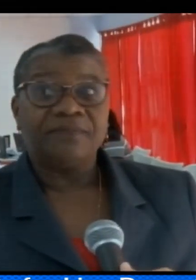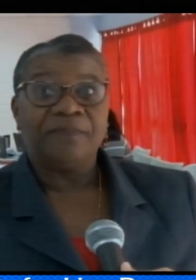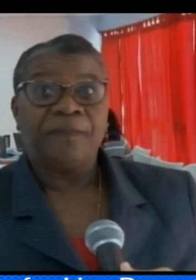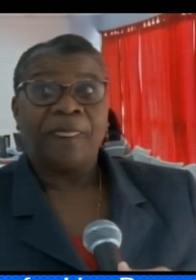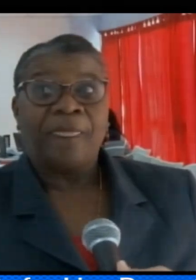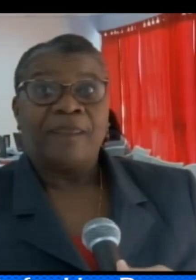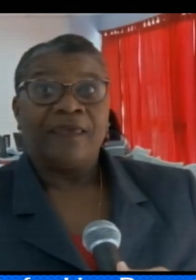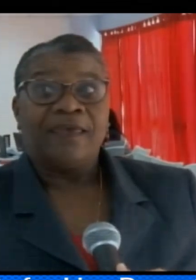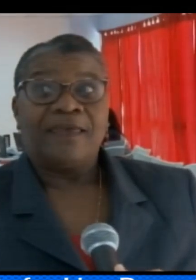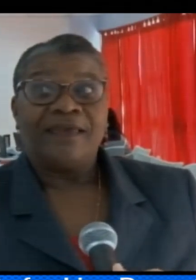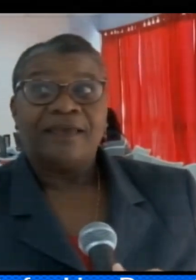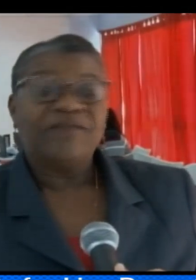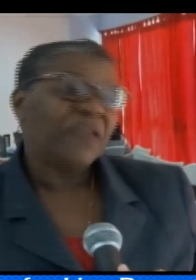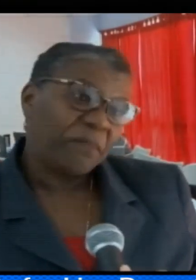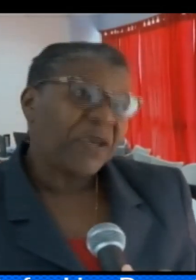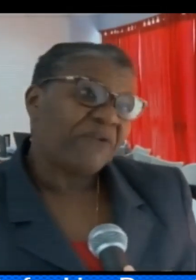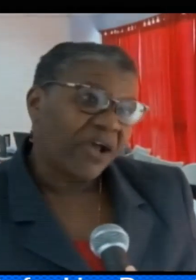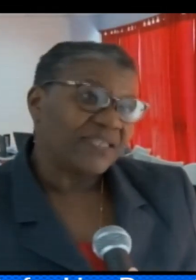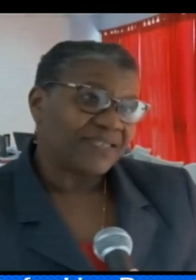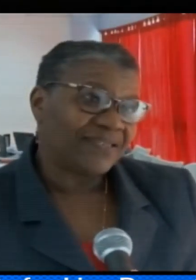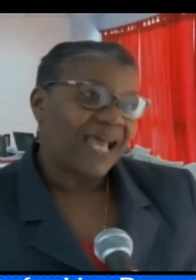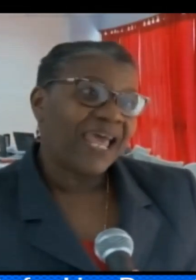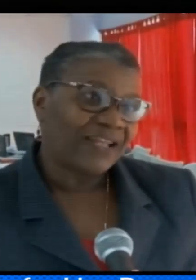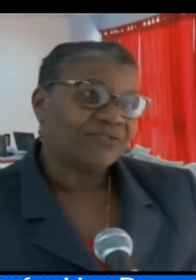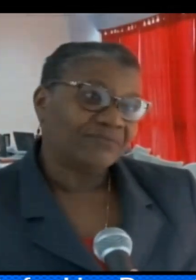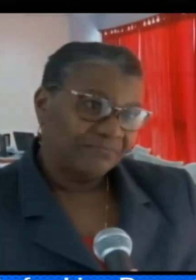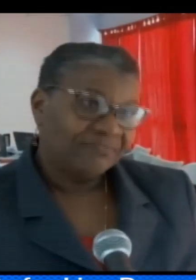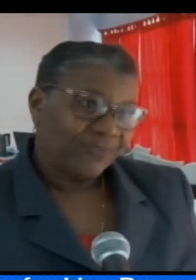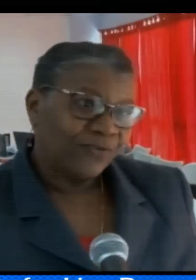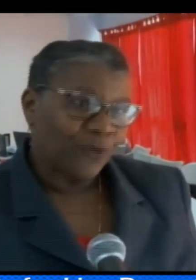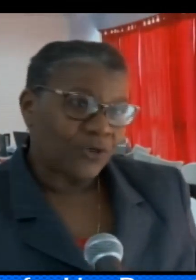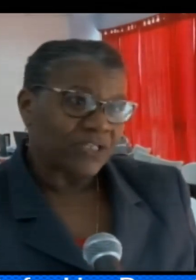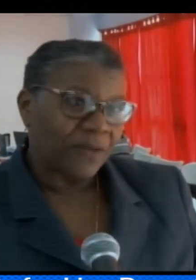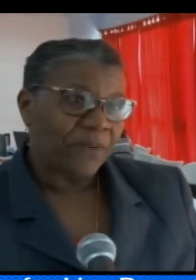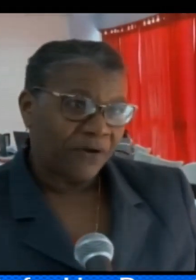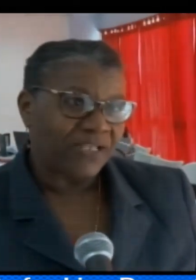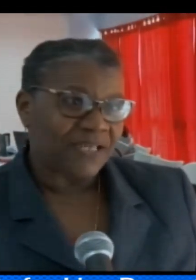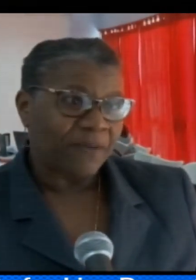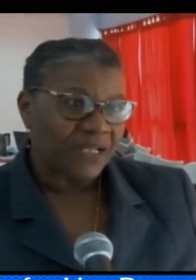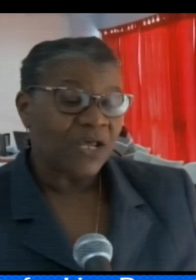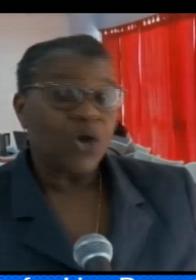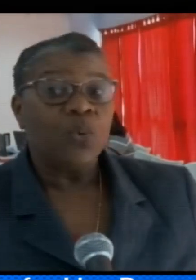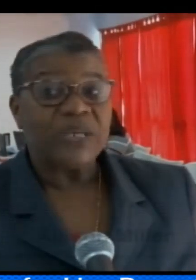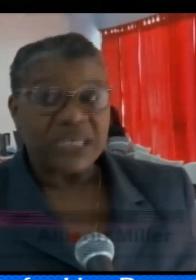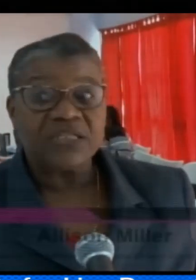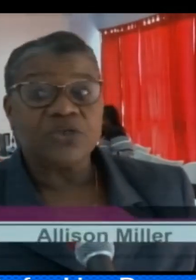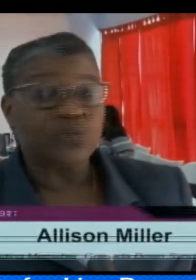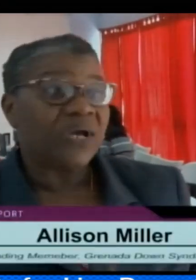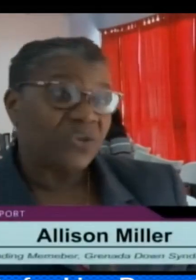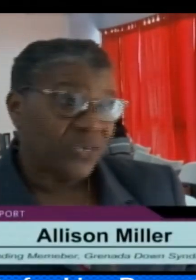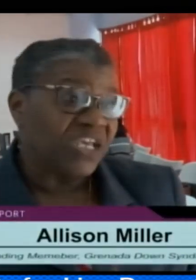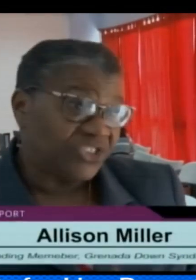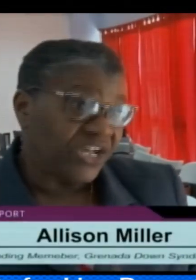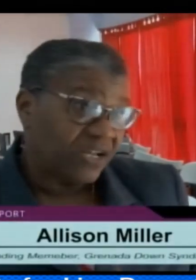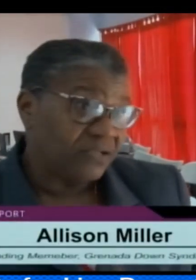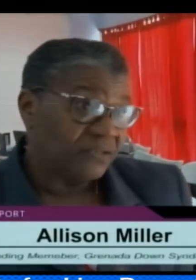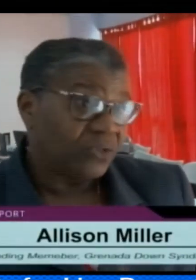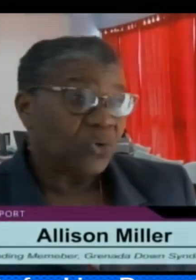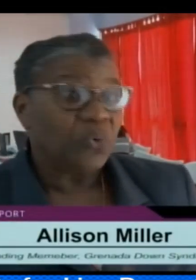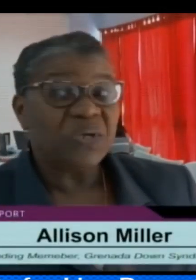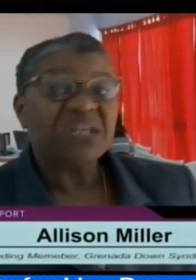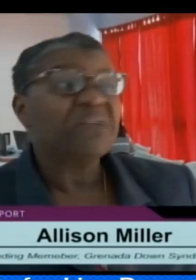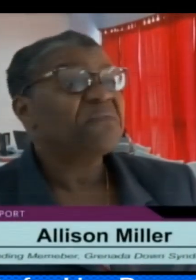her thoughts on special needs and the draft policy. I like to focus on the parents a bit. We need to do